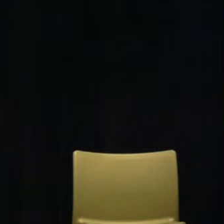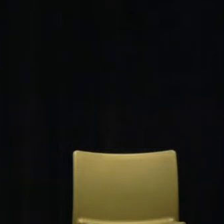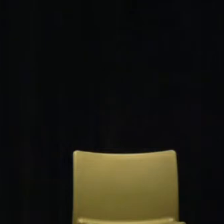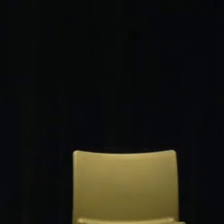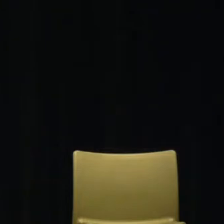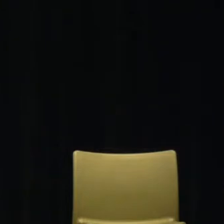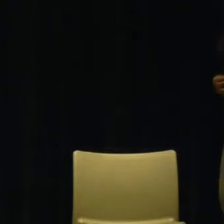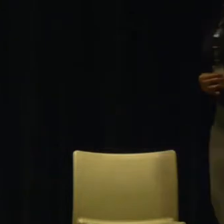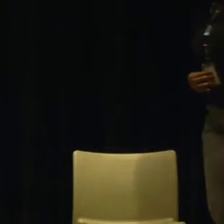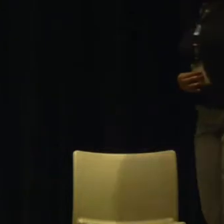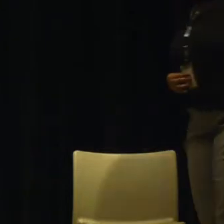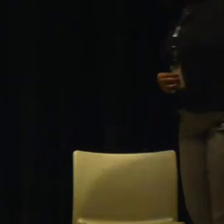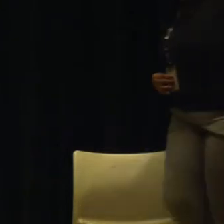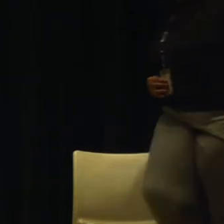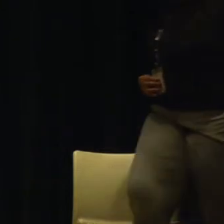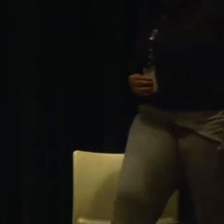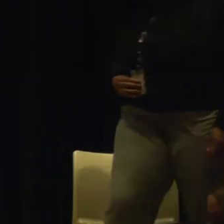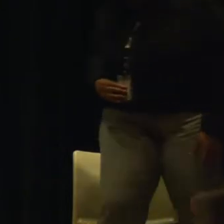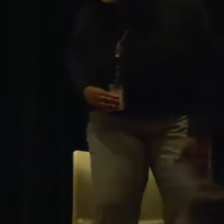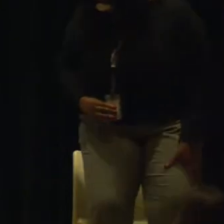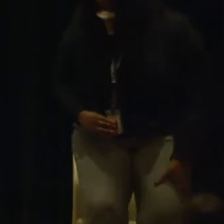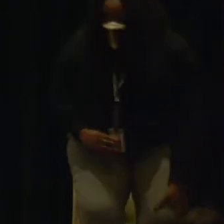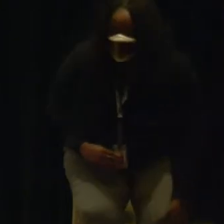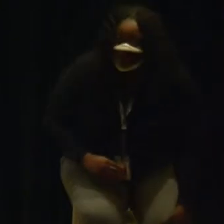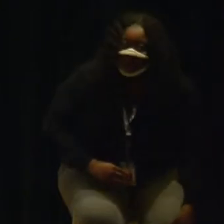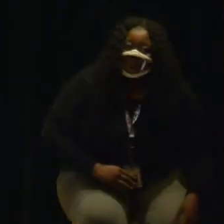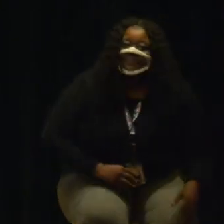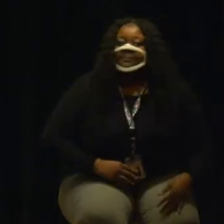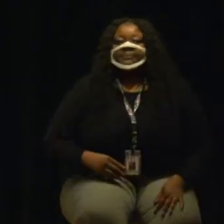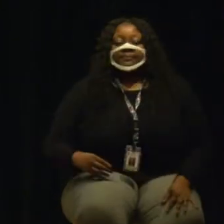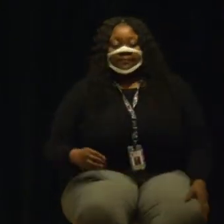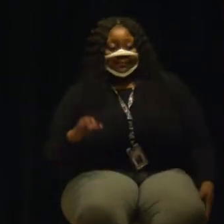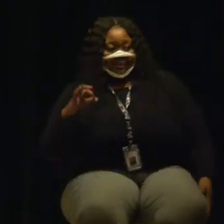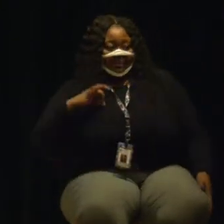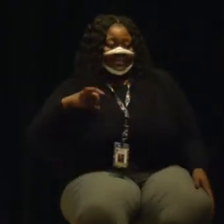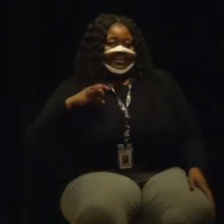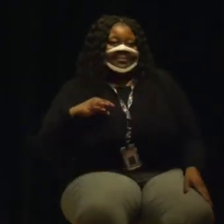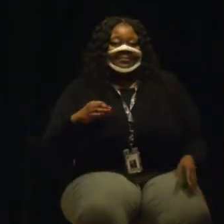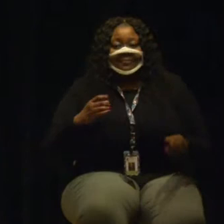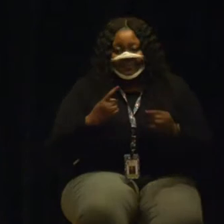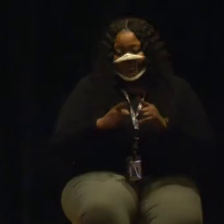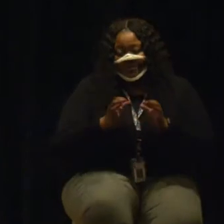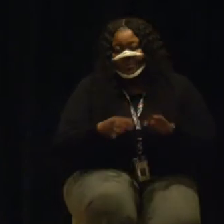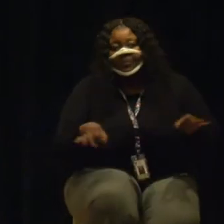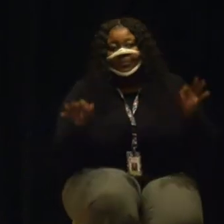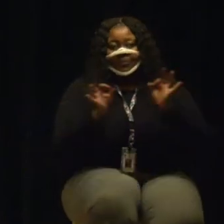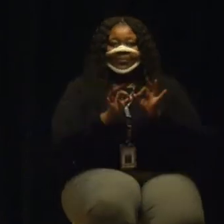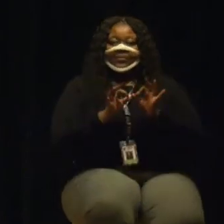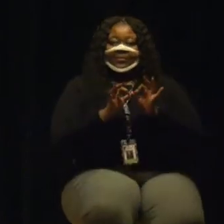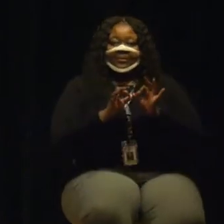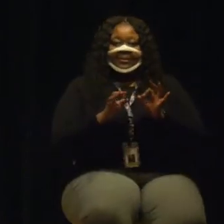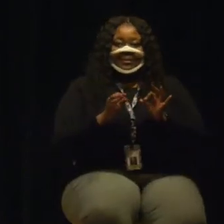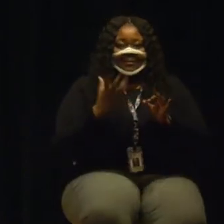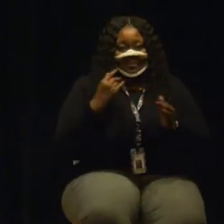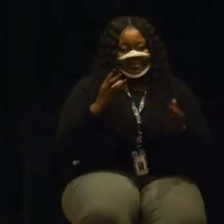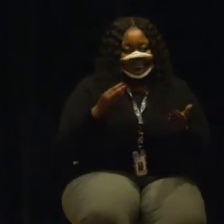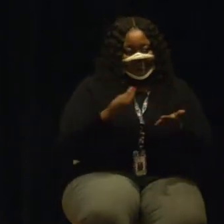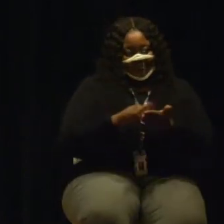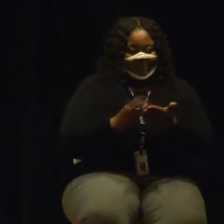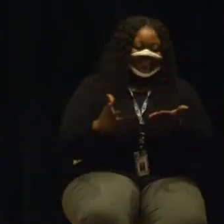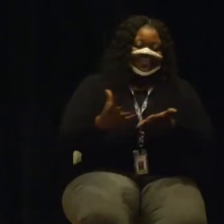the amount of money they were offering him. And because everybody knew if they could get the two of them in the ring, the